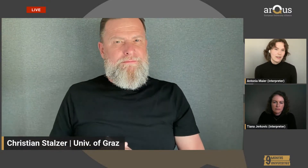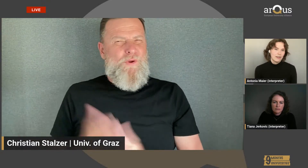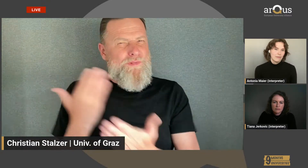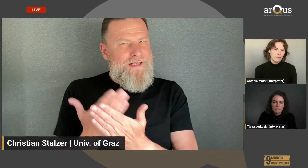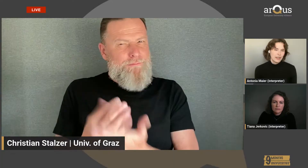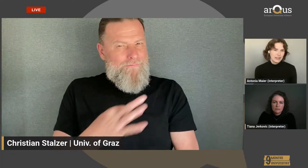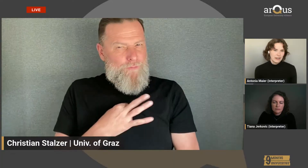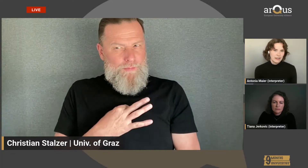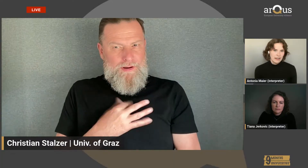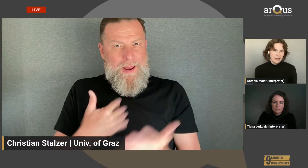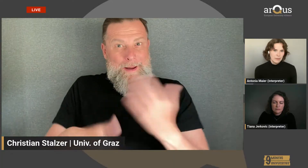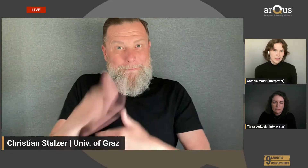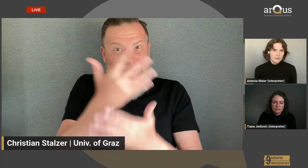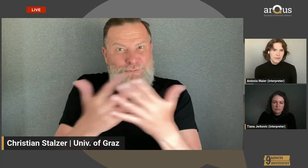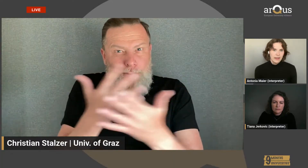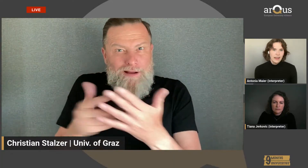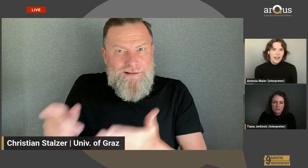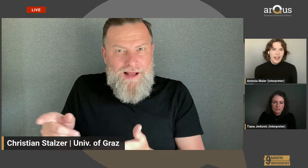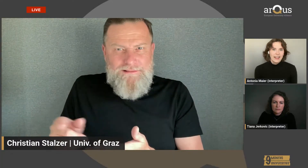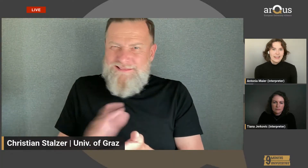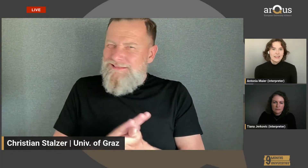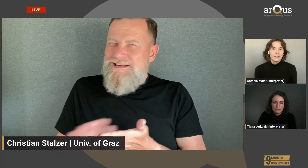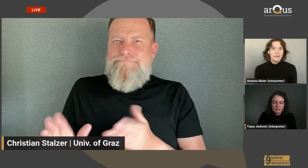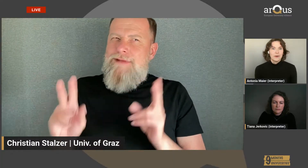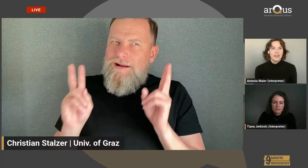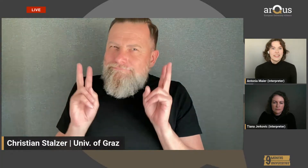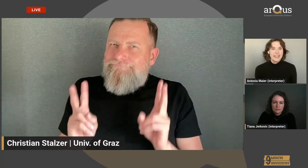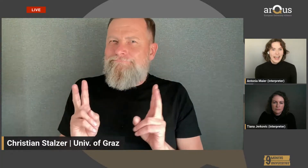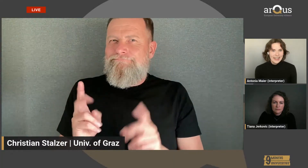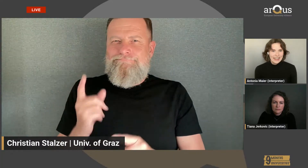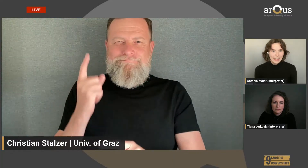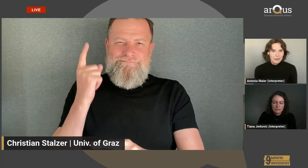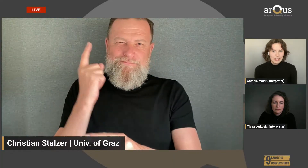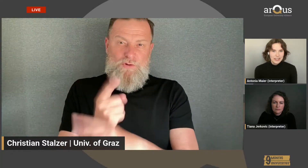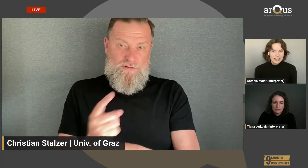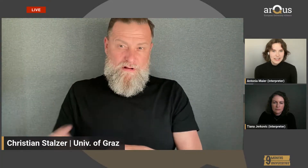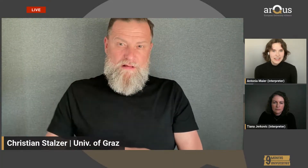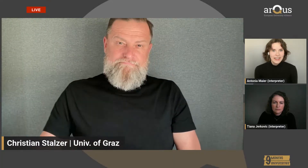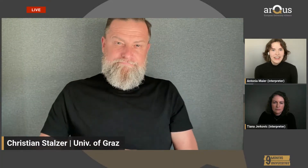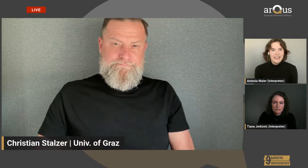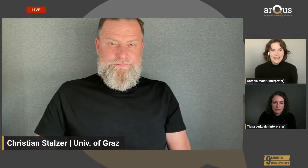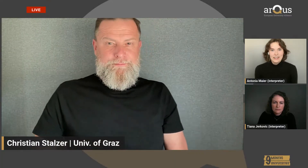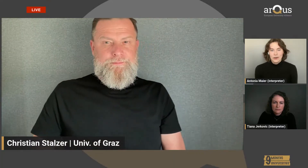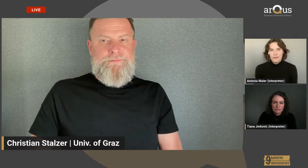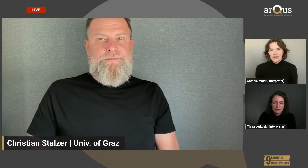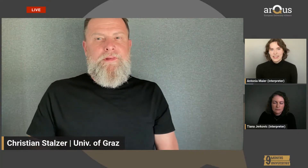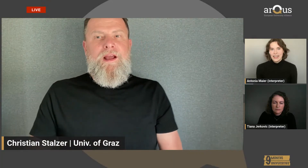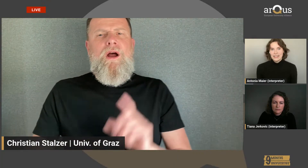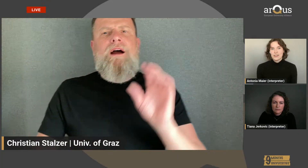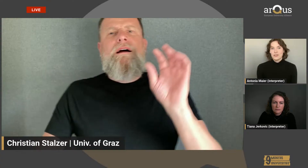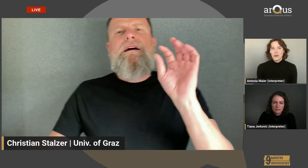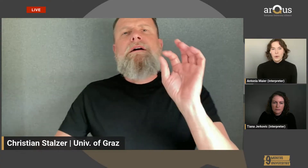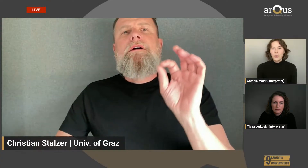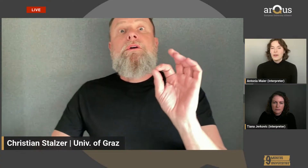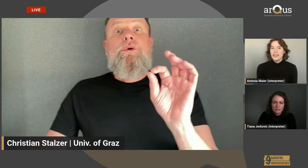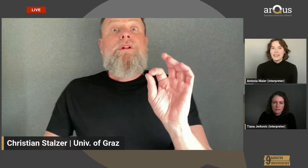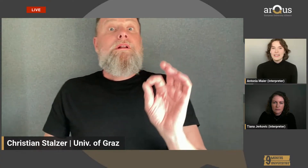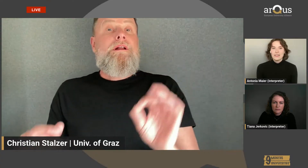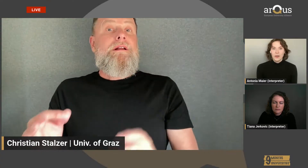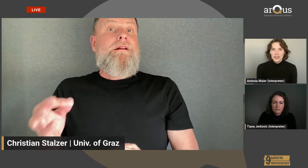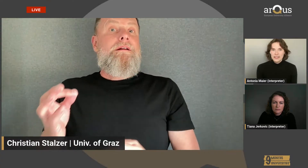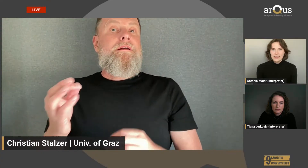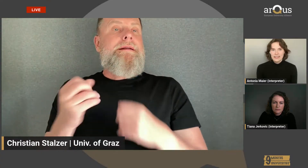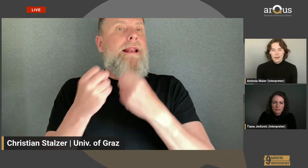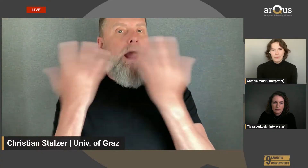under the radar a little bit. And for signed languages, this is often the case. So it